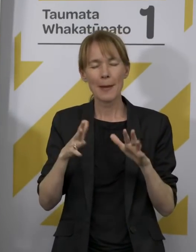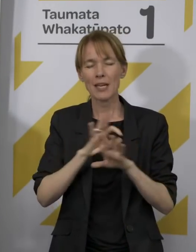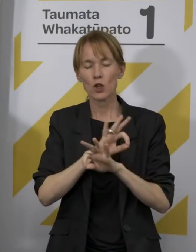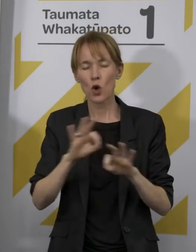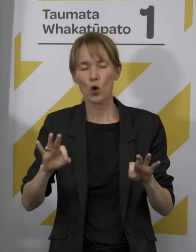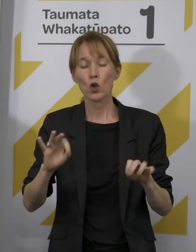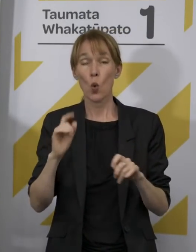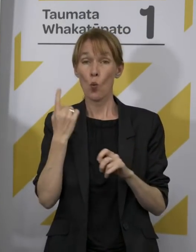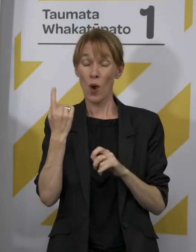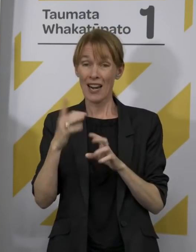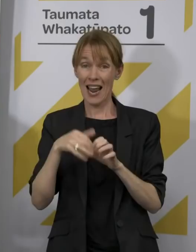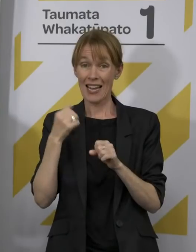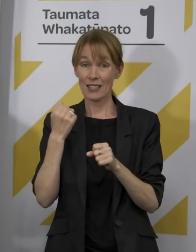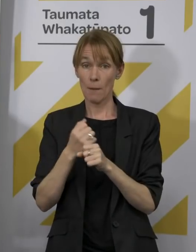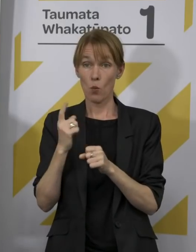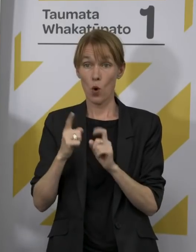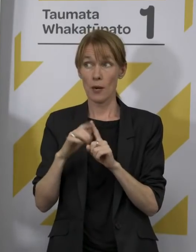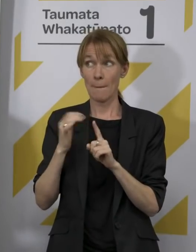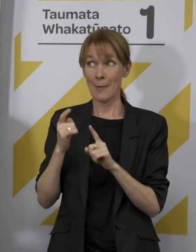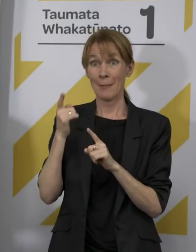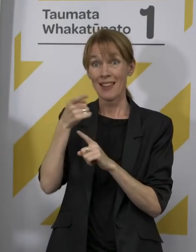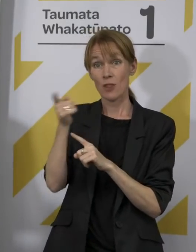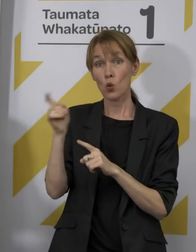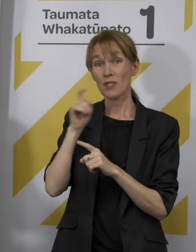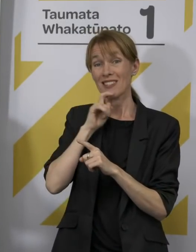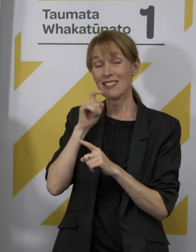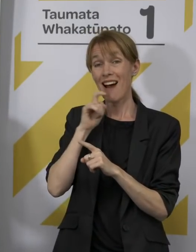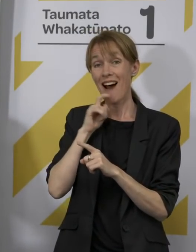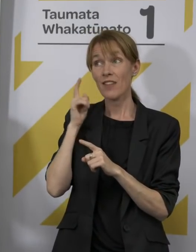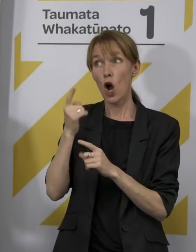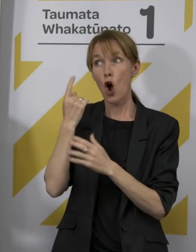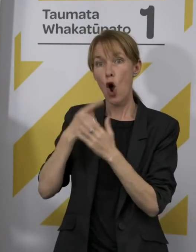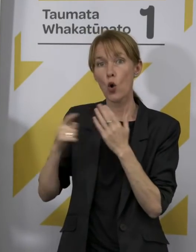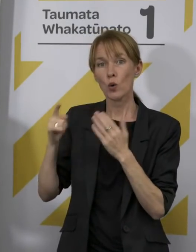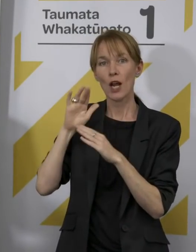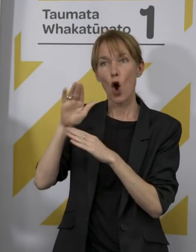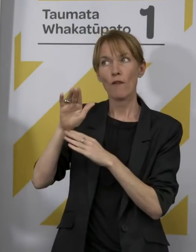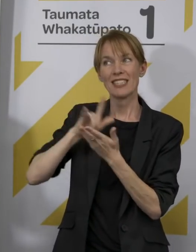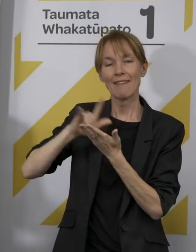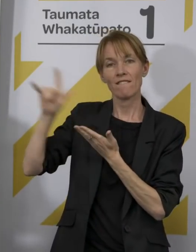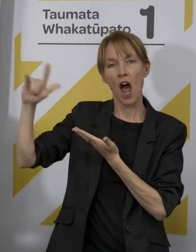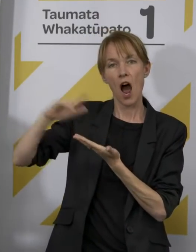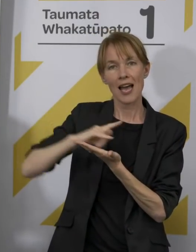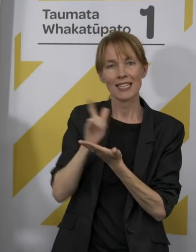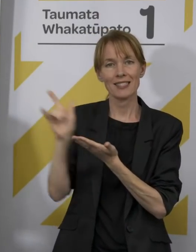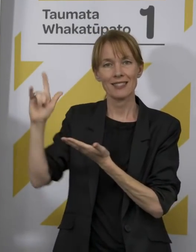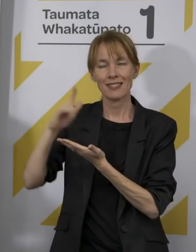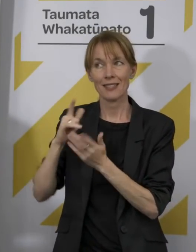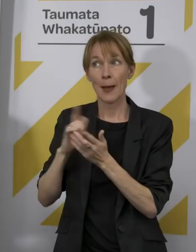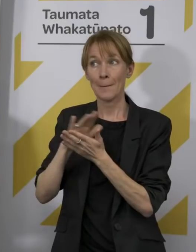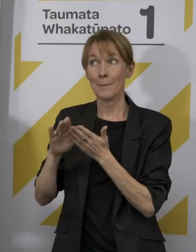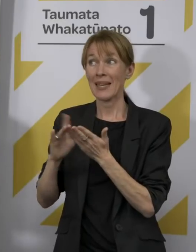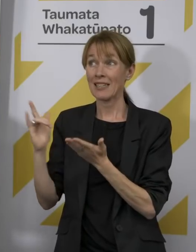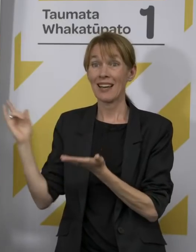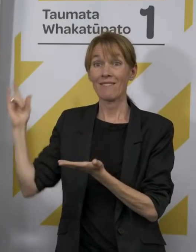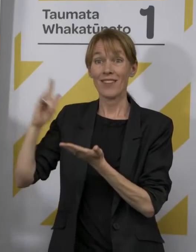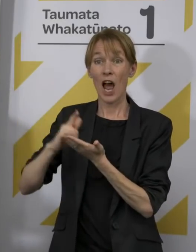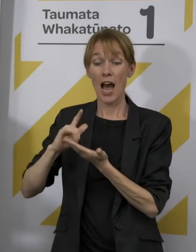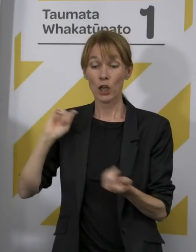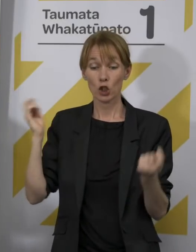crew are solely on international routes, not also flying domestic routes, because they're the same A320s are used. It could look